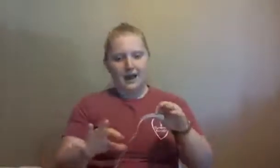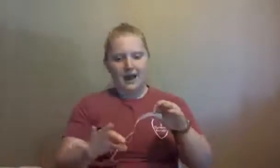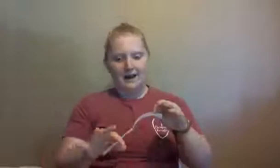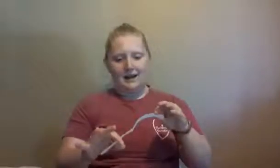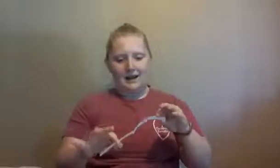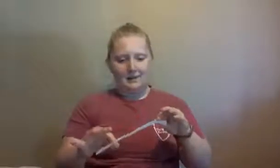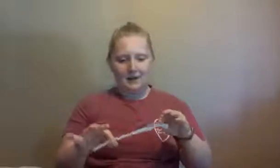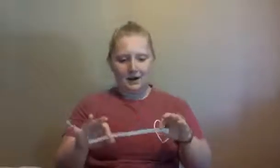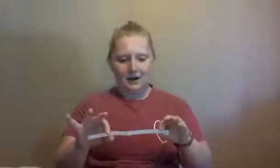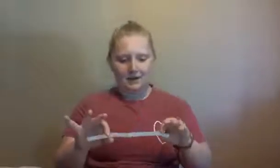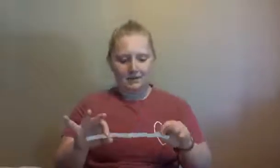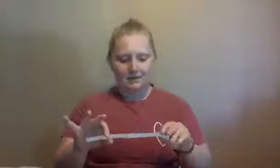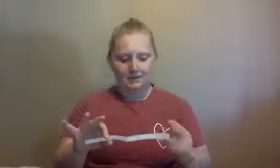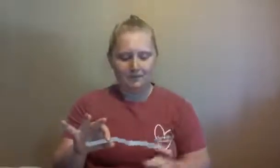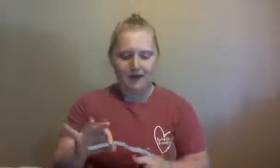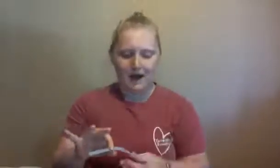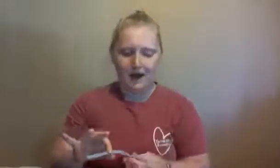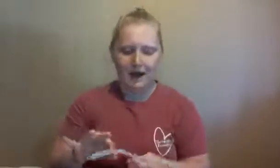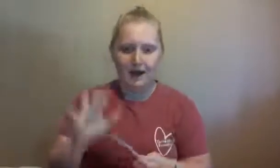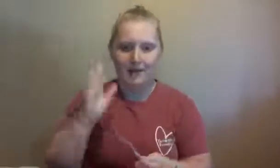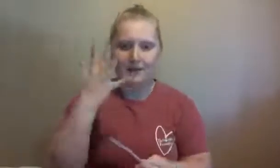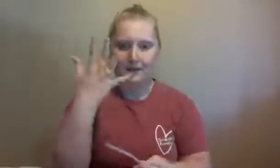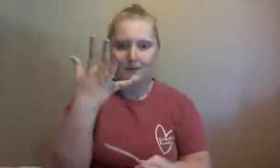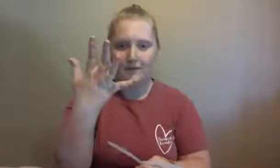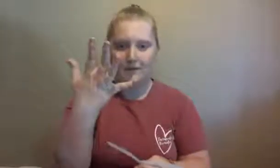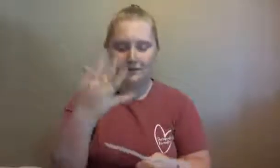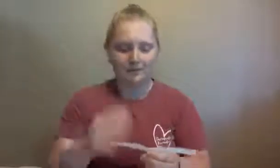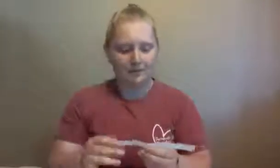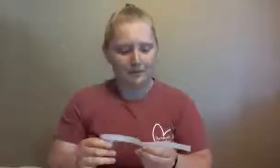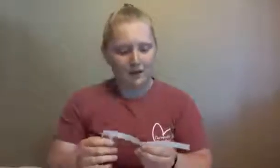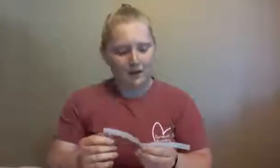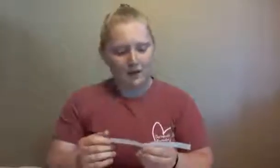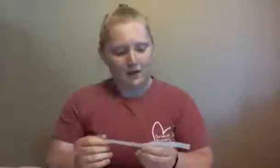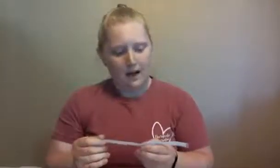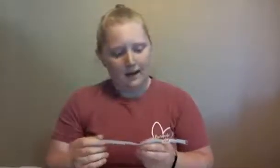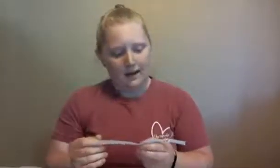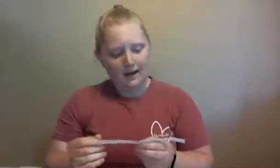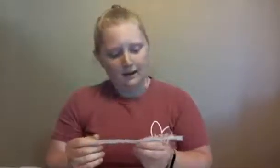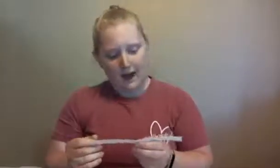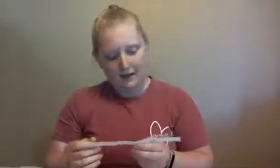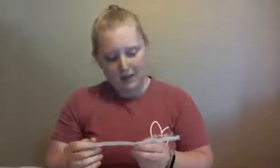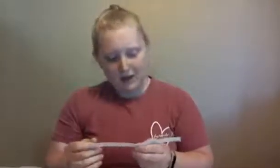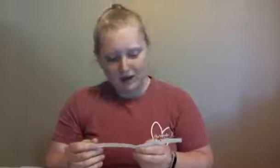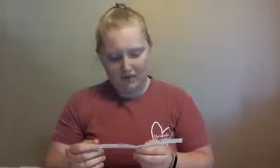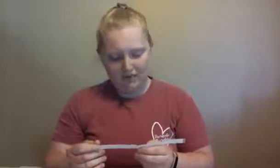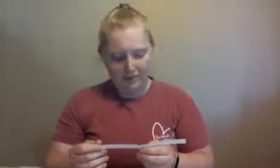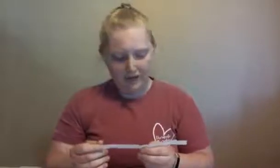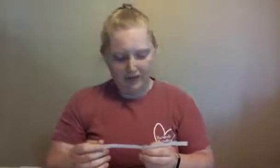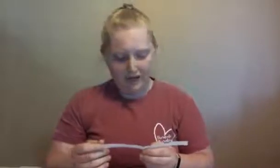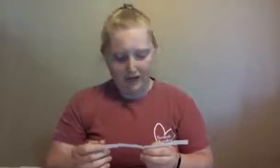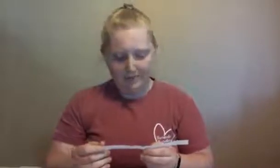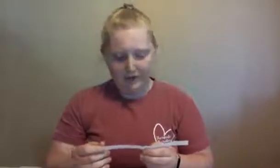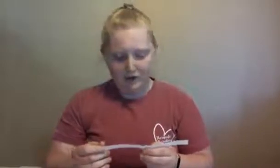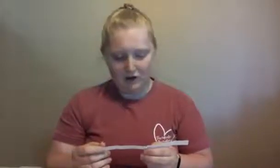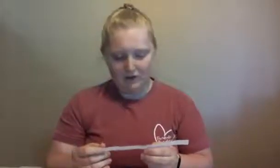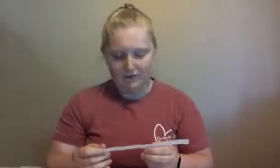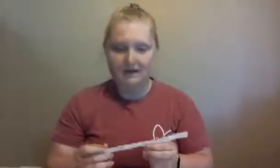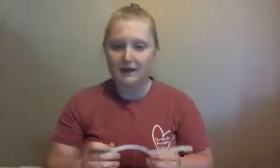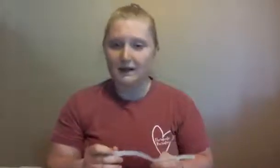Okay, number 5. I like to hop and jump, and I might just visit you